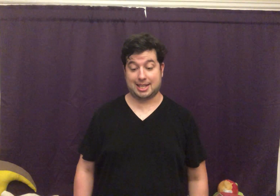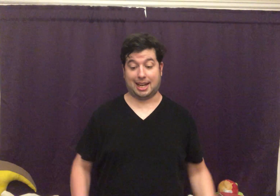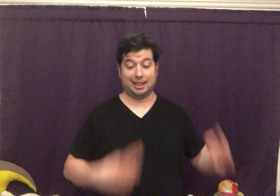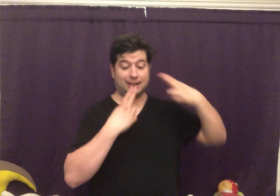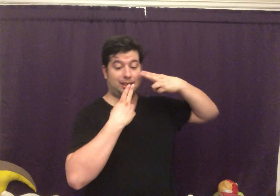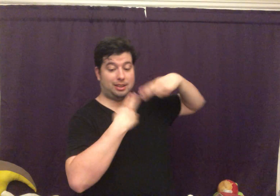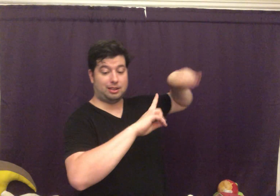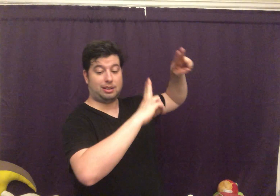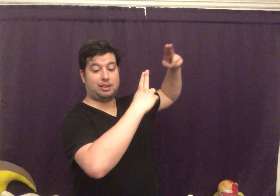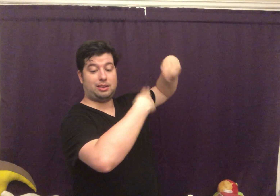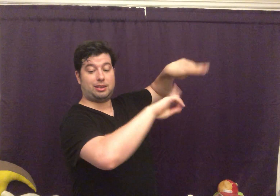Sing.